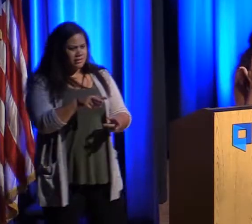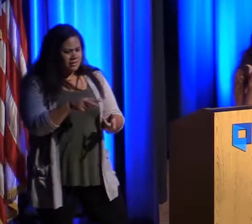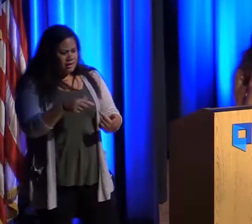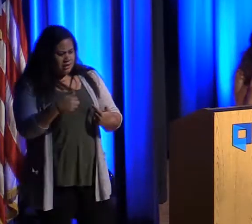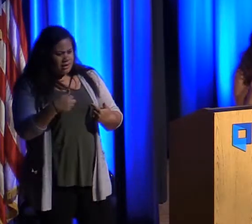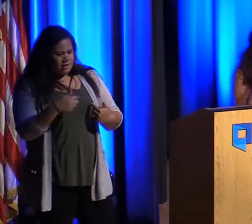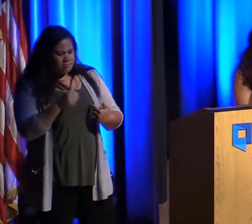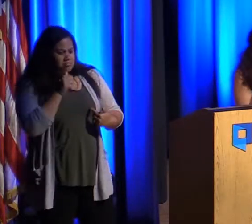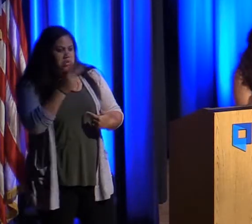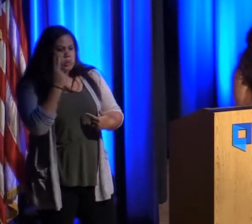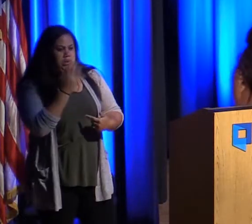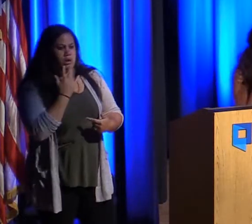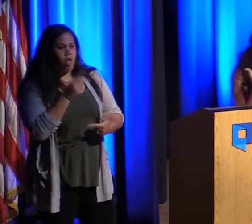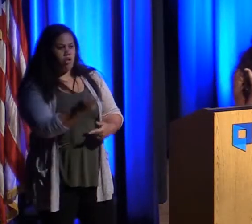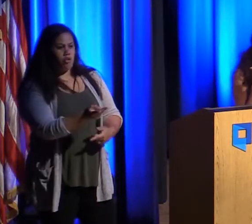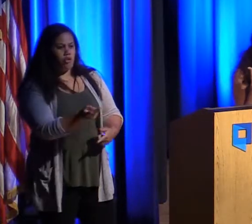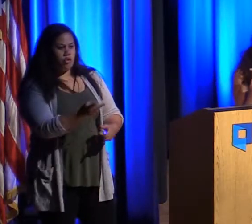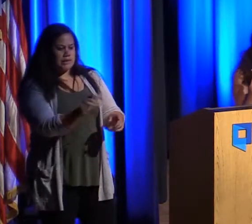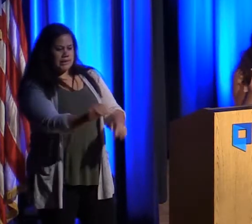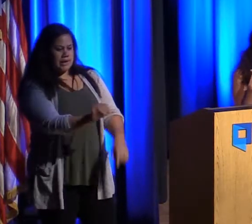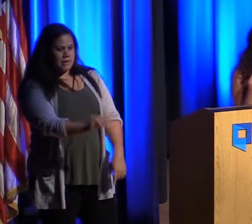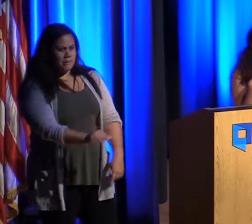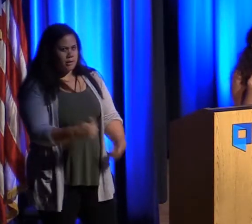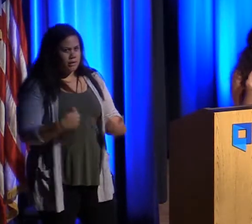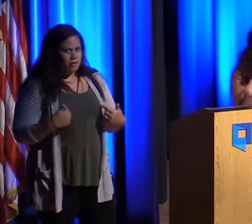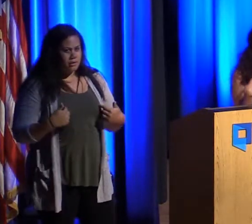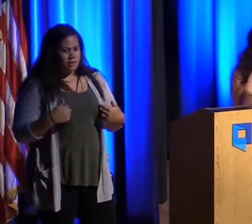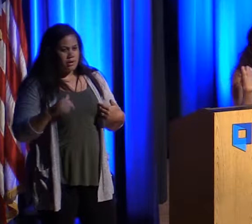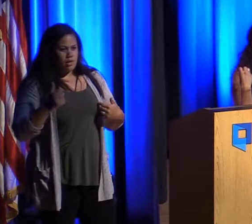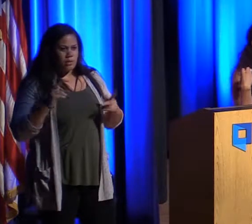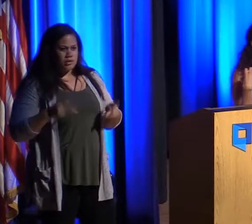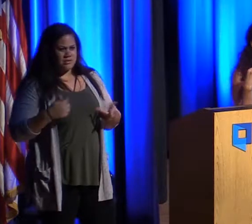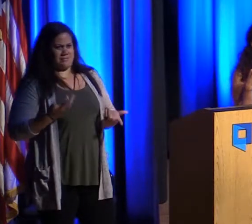what is wrong with you? Like, really? You don't see? Like,